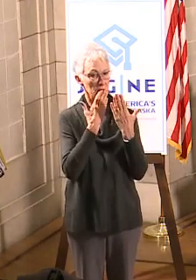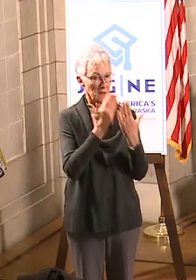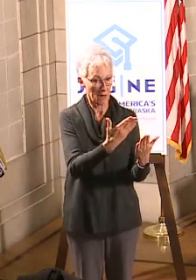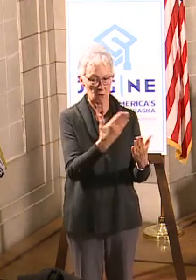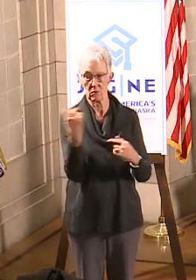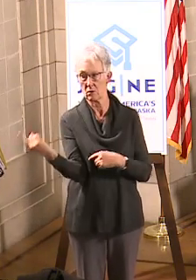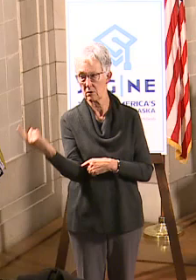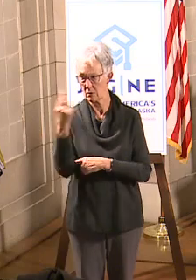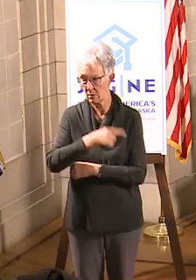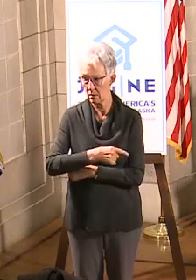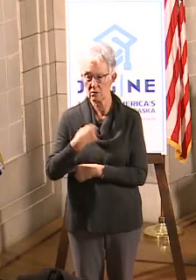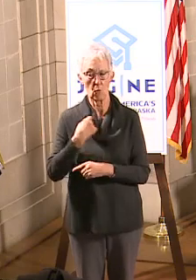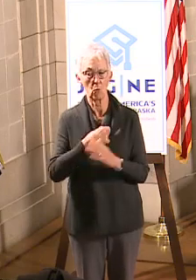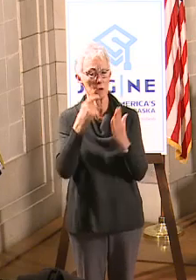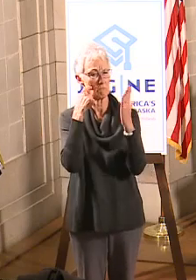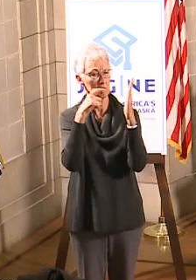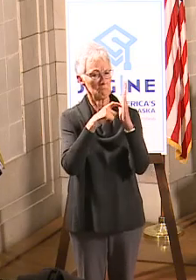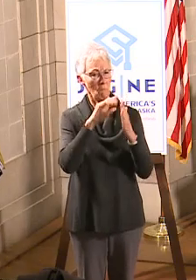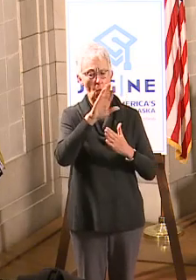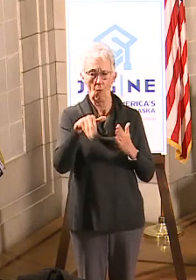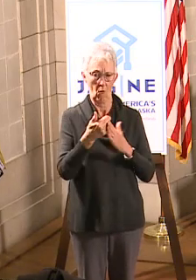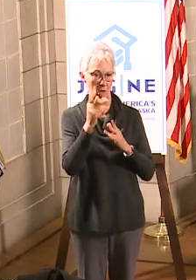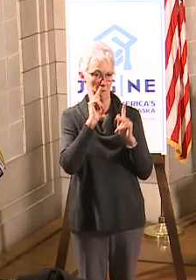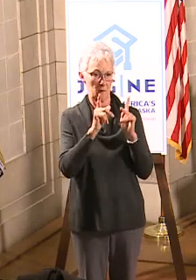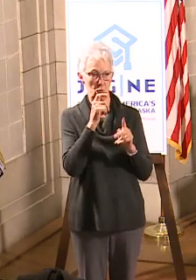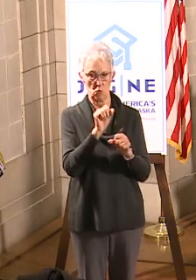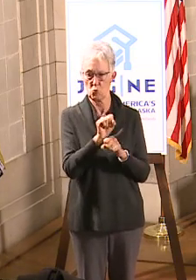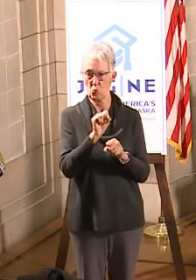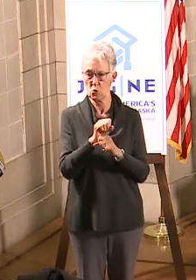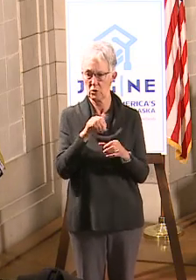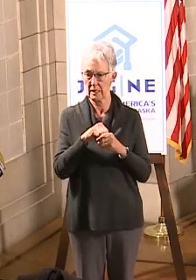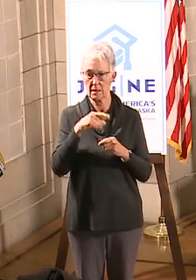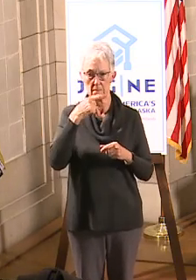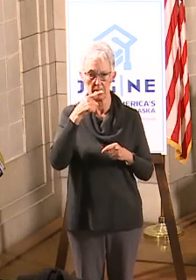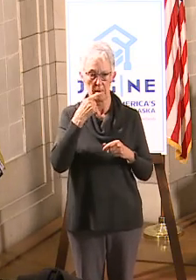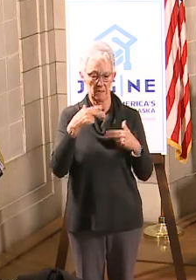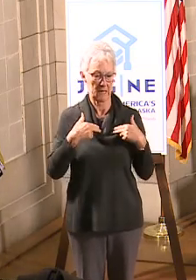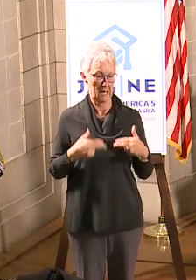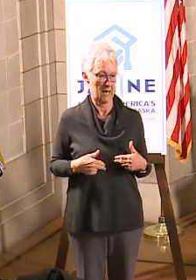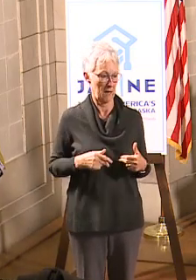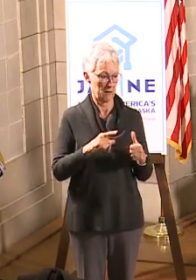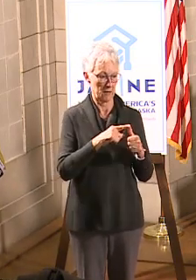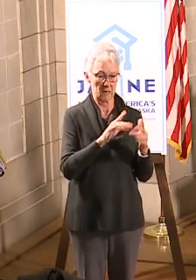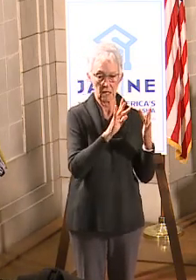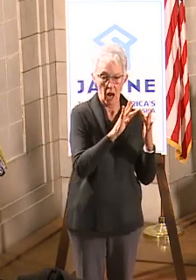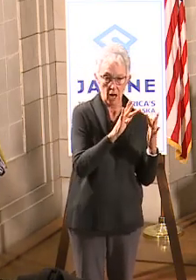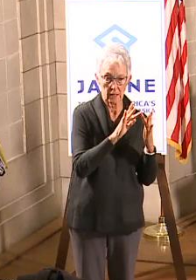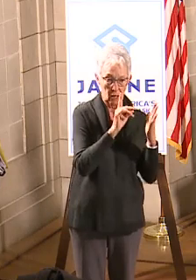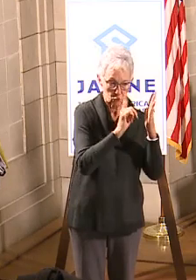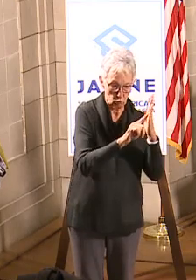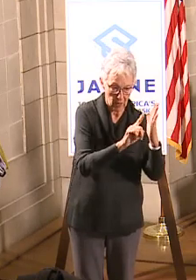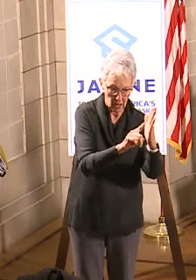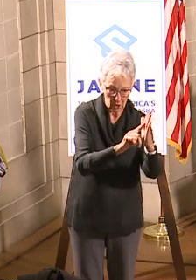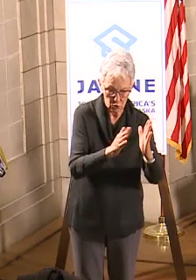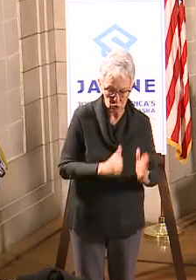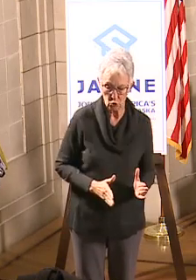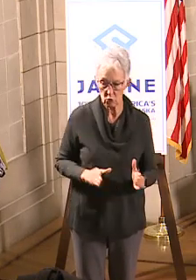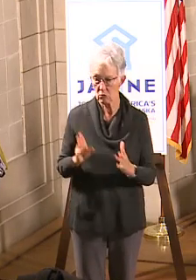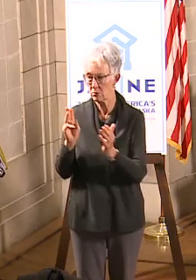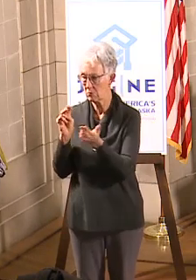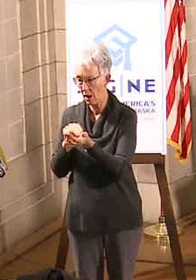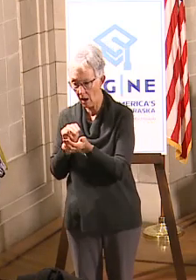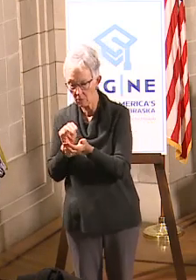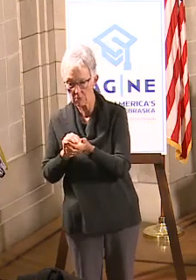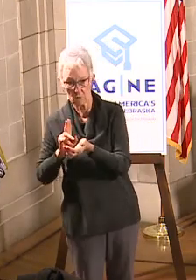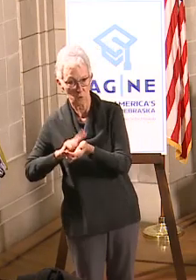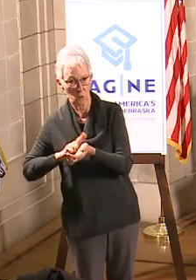who work in public health. And that's from contact tracers through our doctors and nurses. And everybody in public health has been